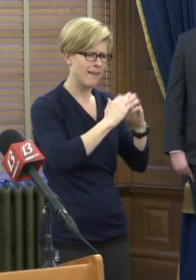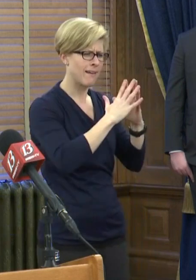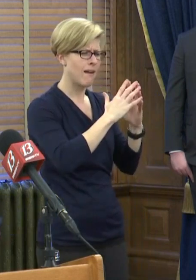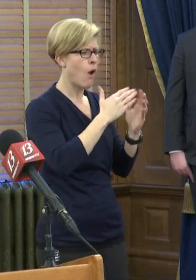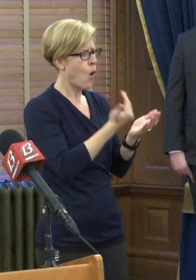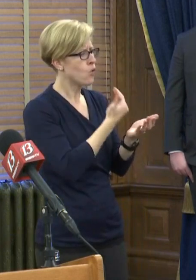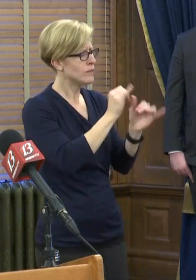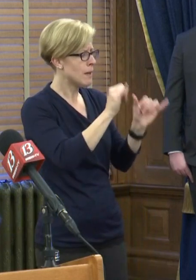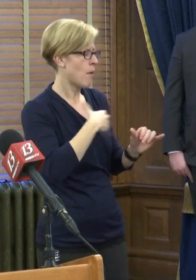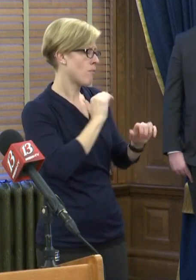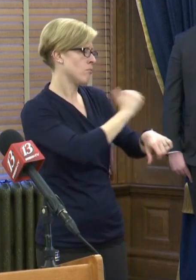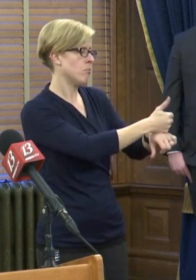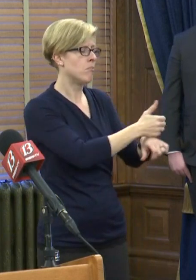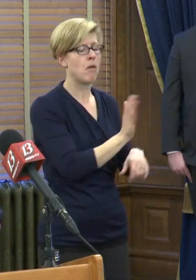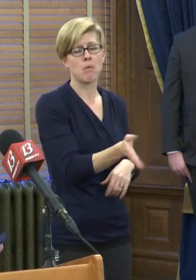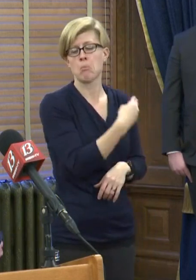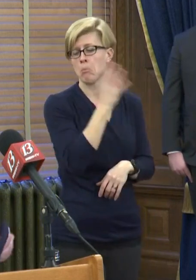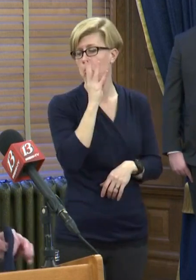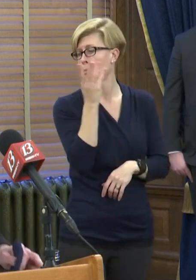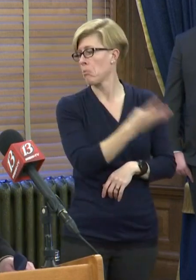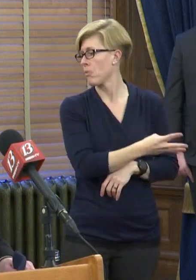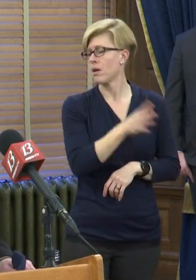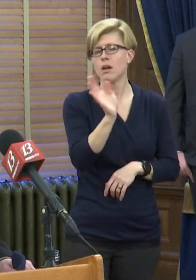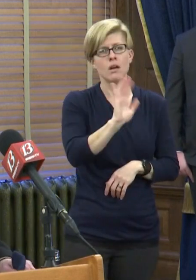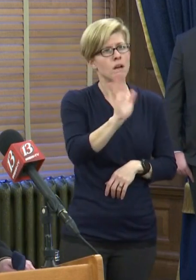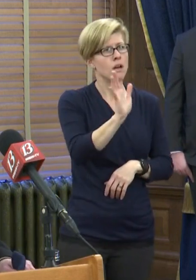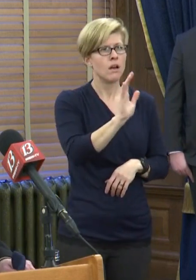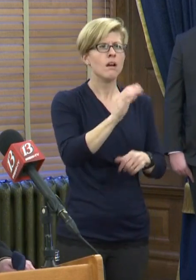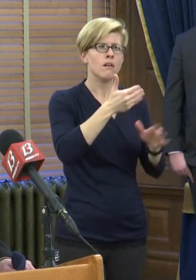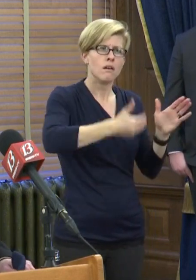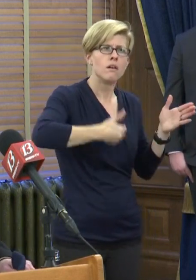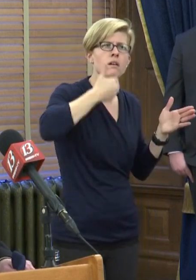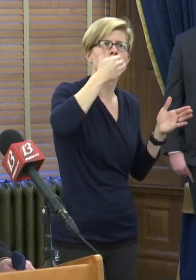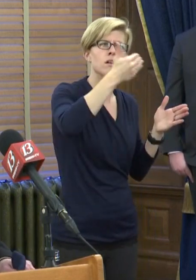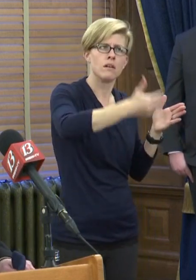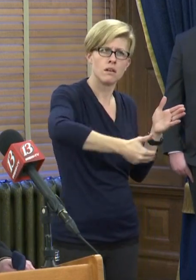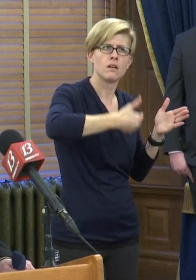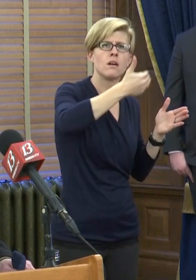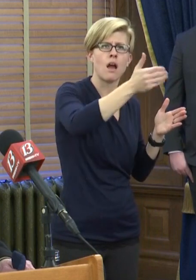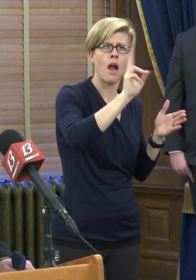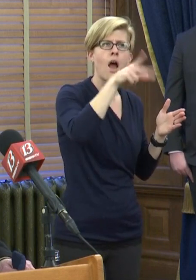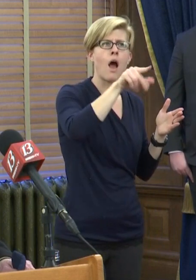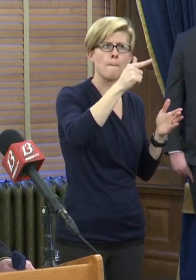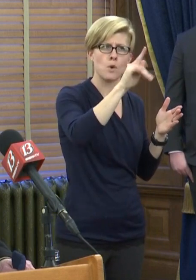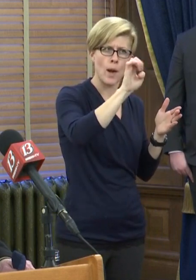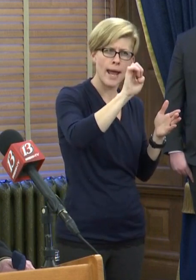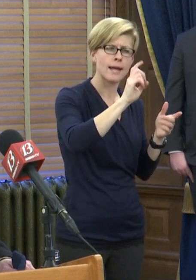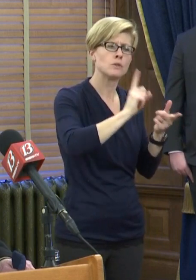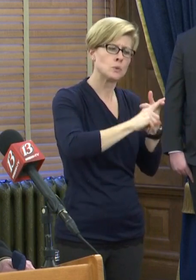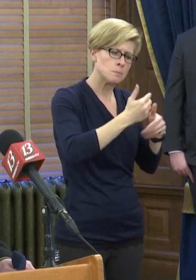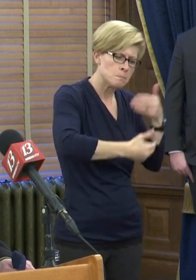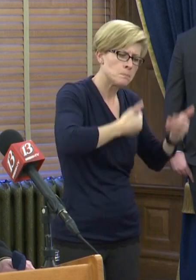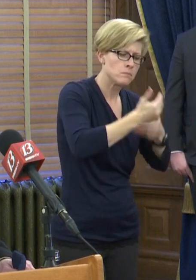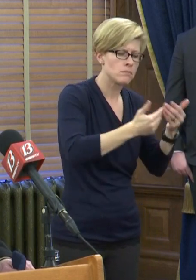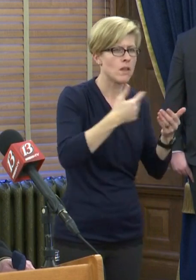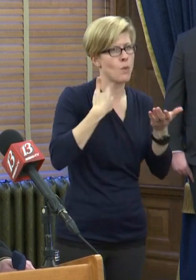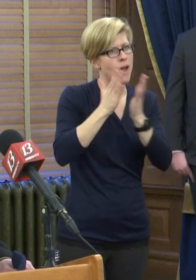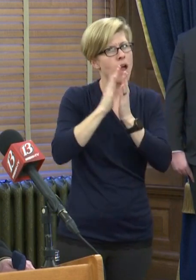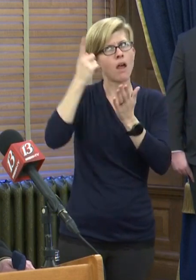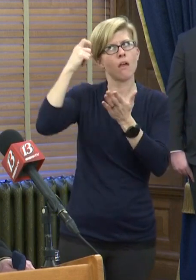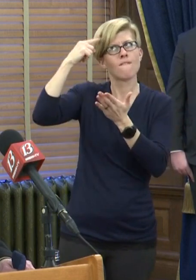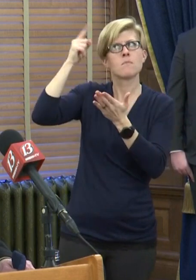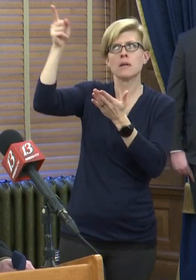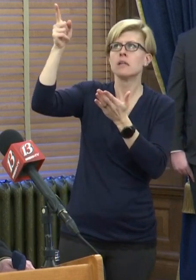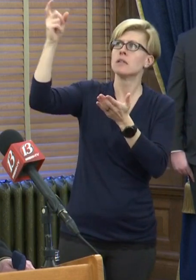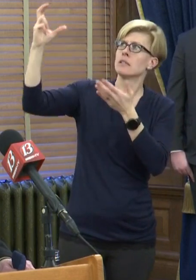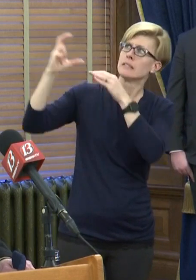to maintain and upgrade on a regular basis, and so that's what we need the federal government to do, is to give us